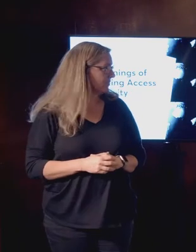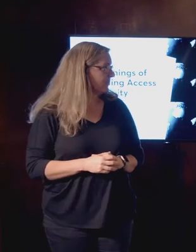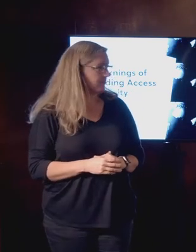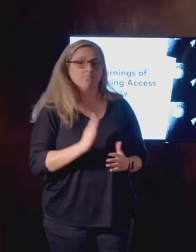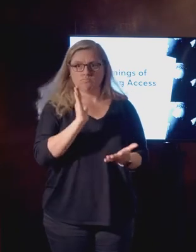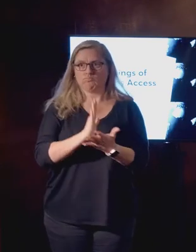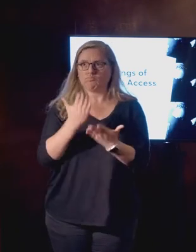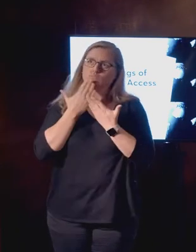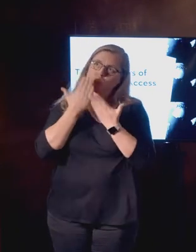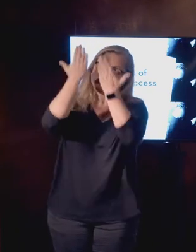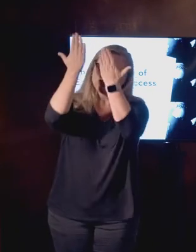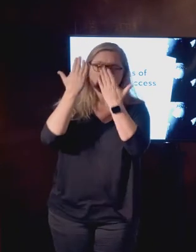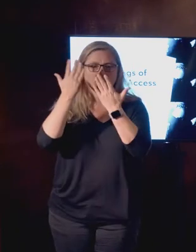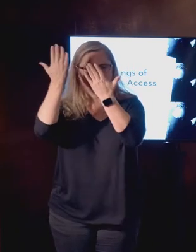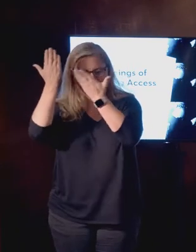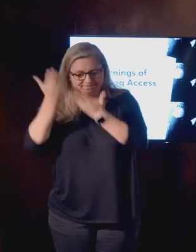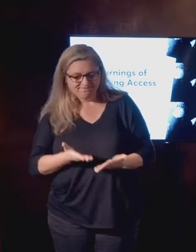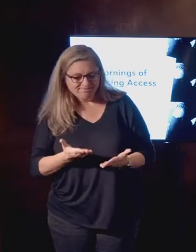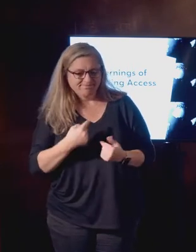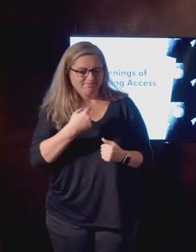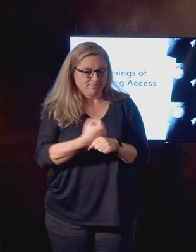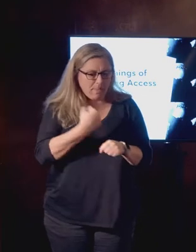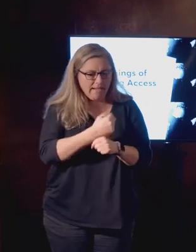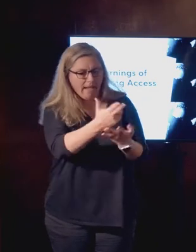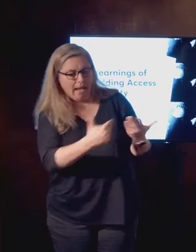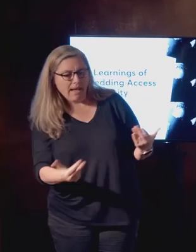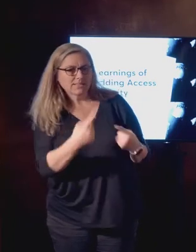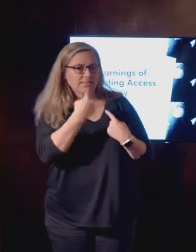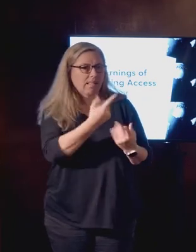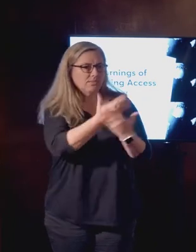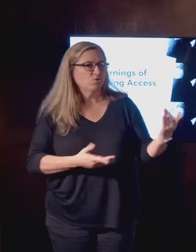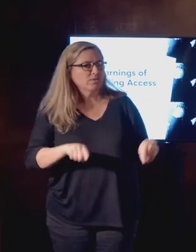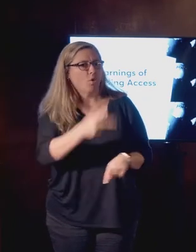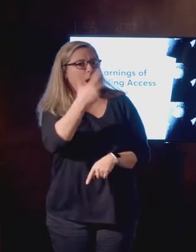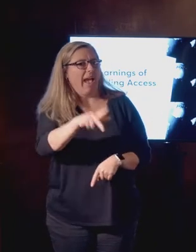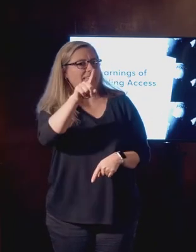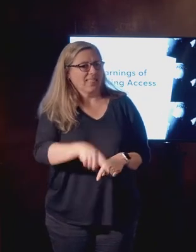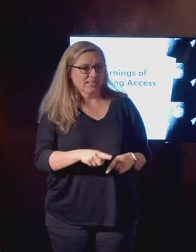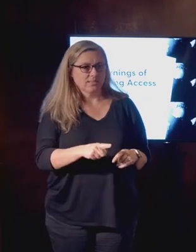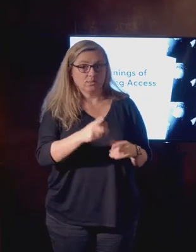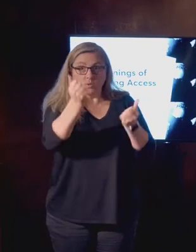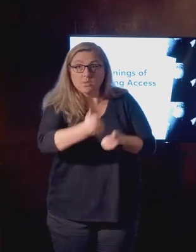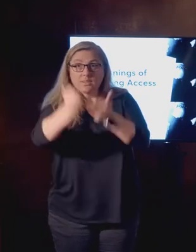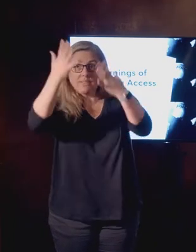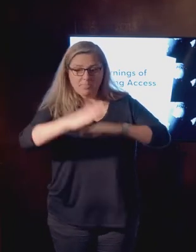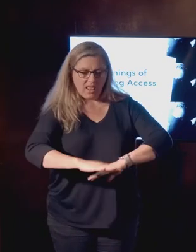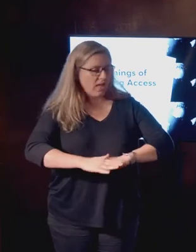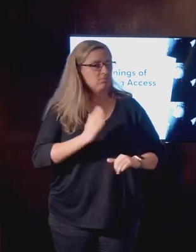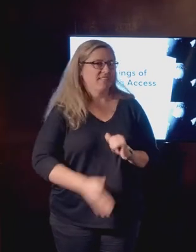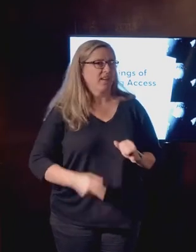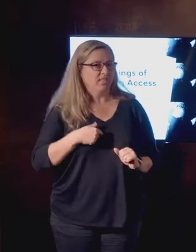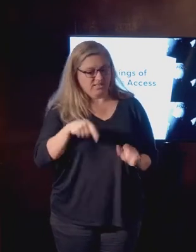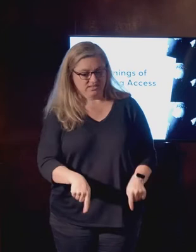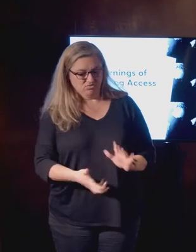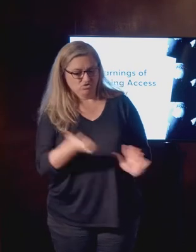I really thank them for making art and telling stories on this land for 80,000 years. Sovereignty was never ceded. This is